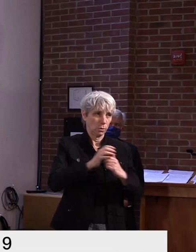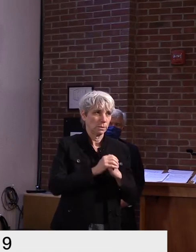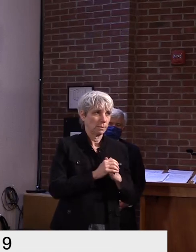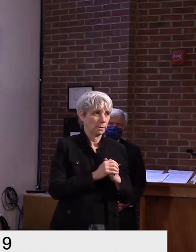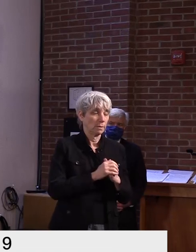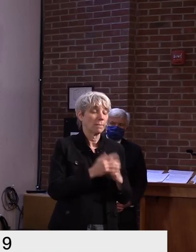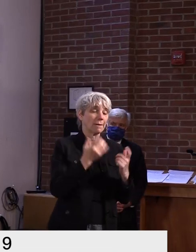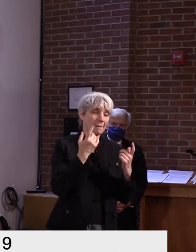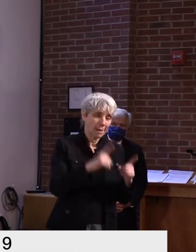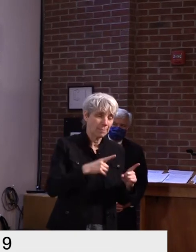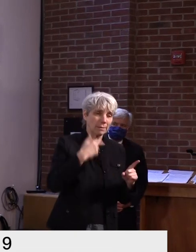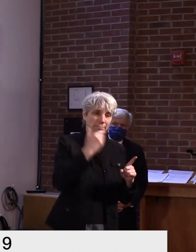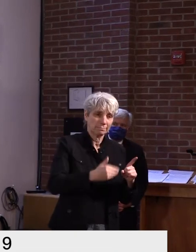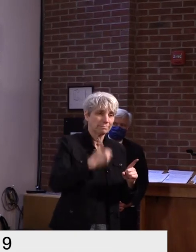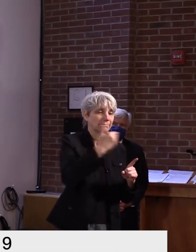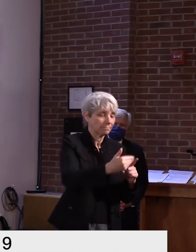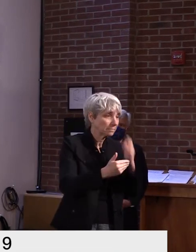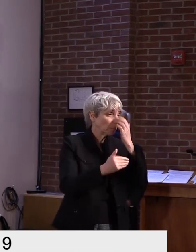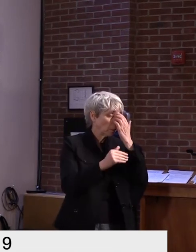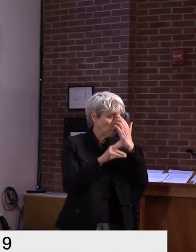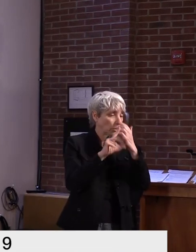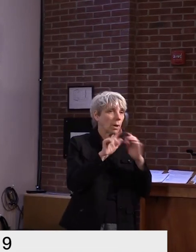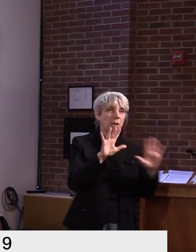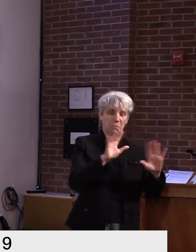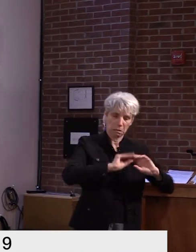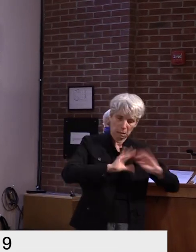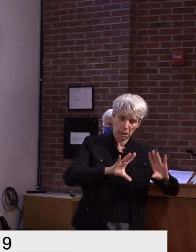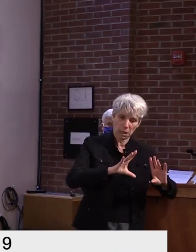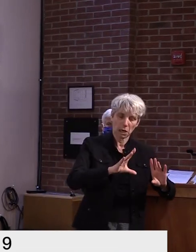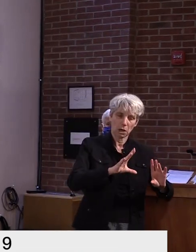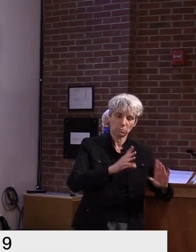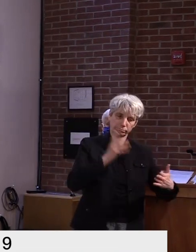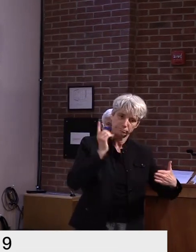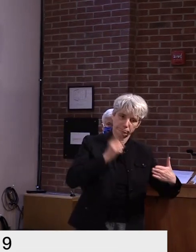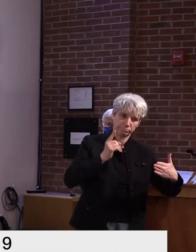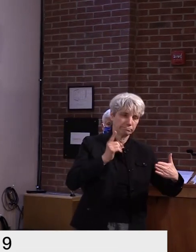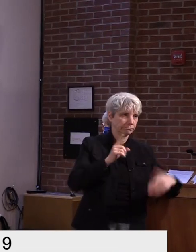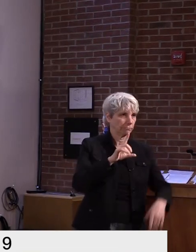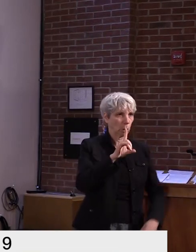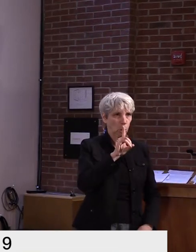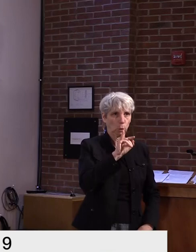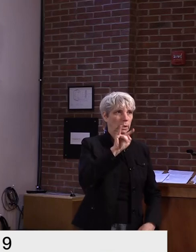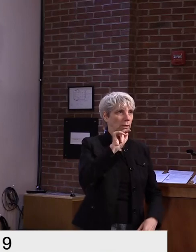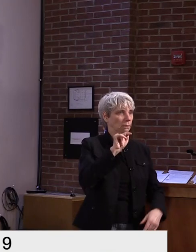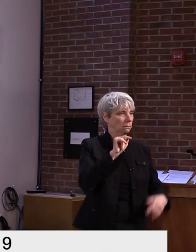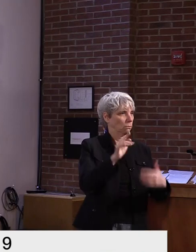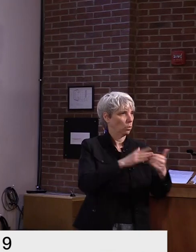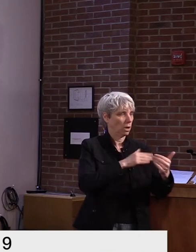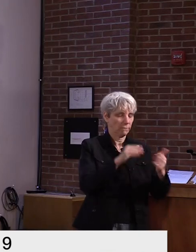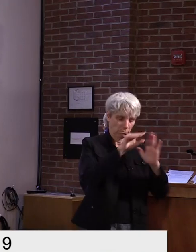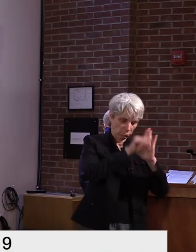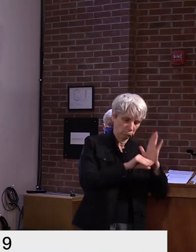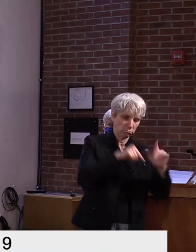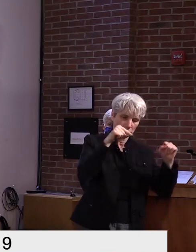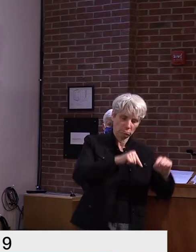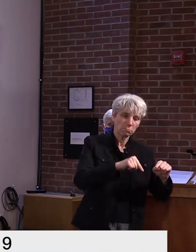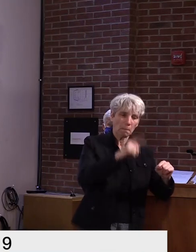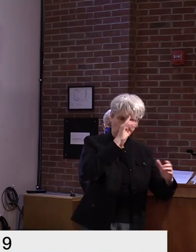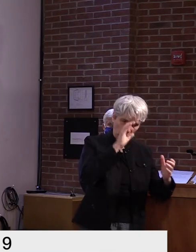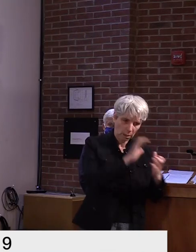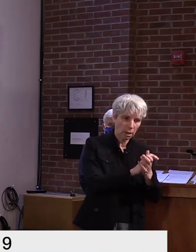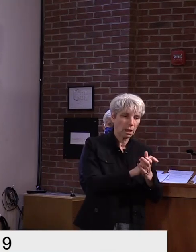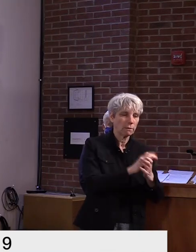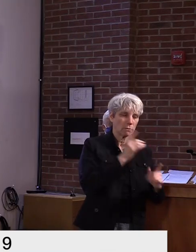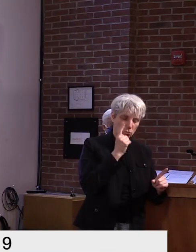time that we have come out pretty definitive about something in Vermont and said we are going by